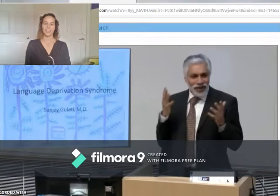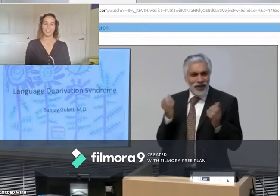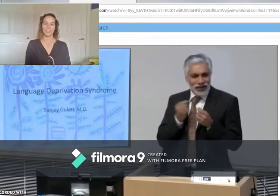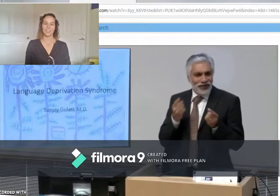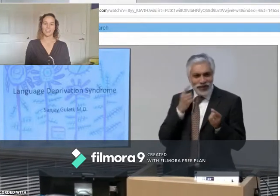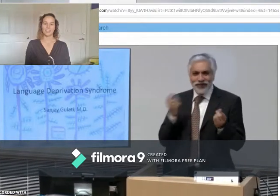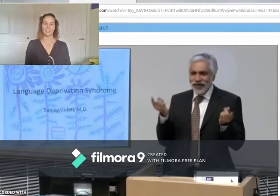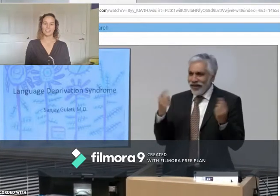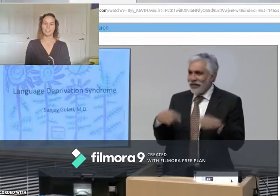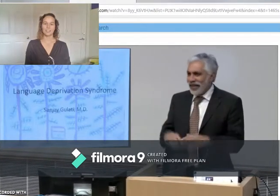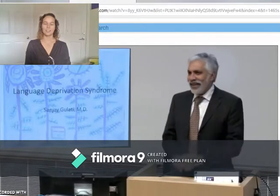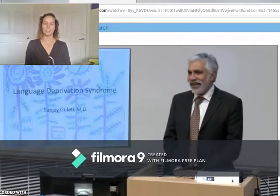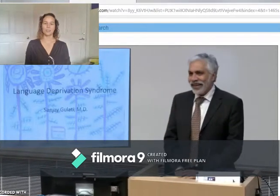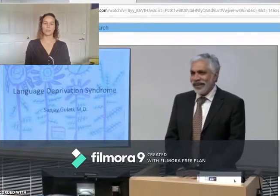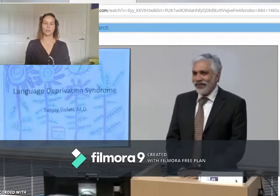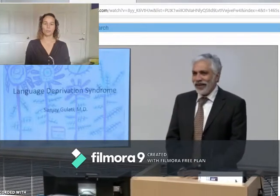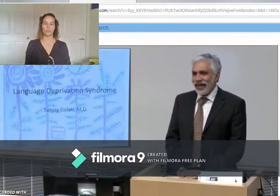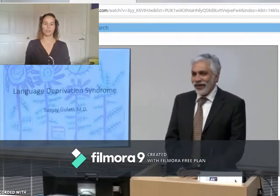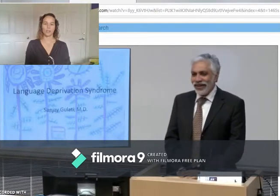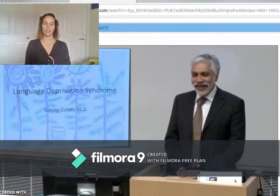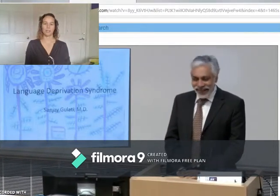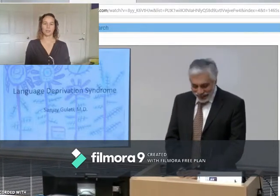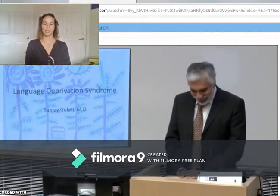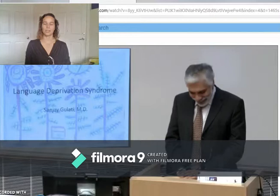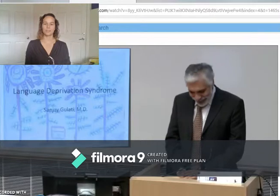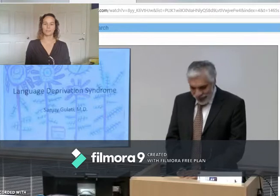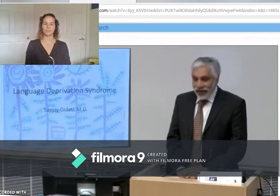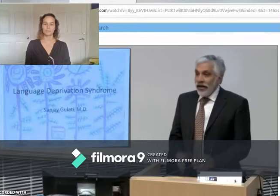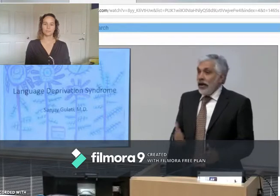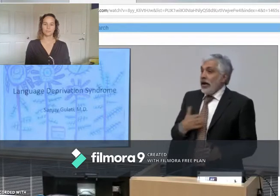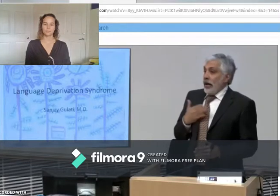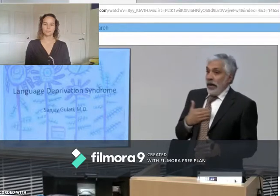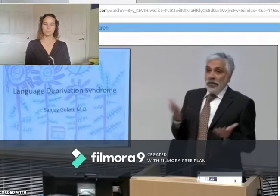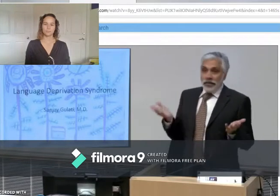What a nice audience. Thank you so much for coming, everybody.